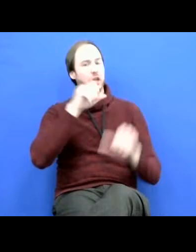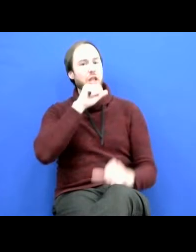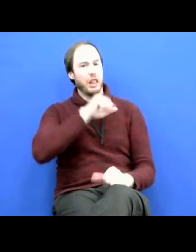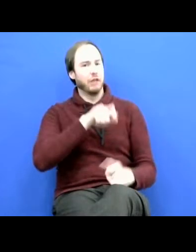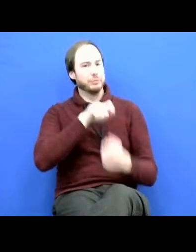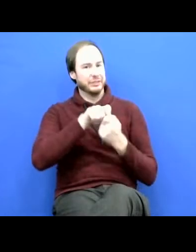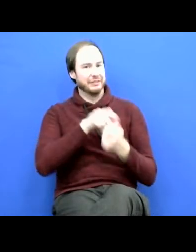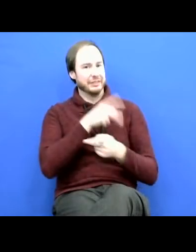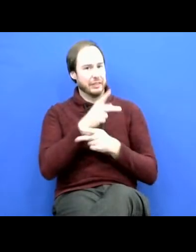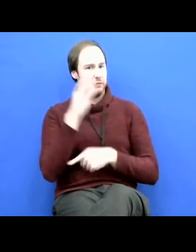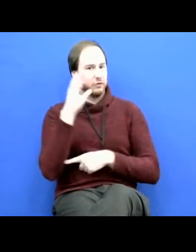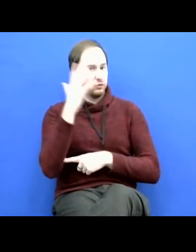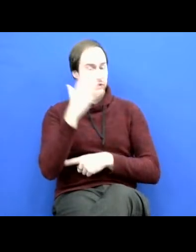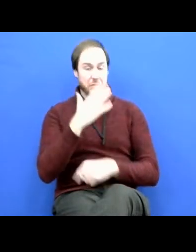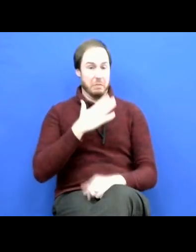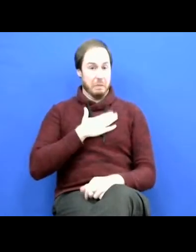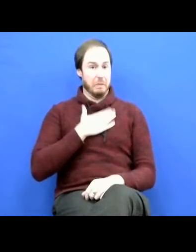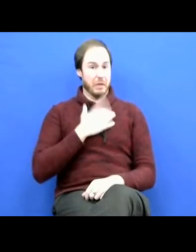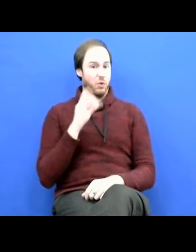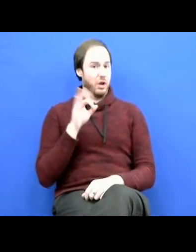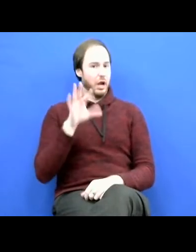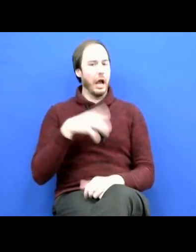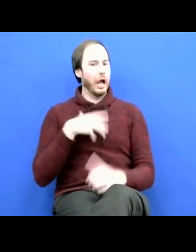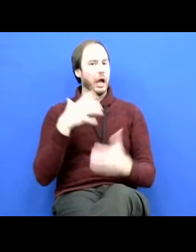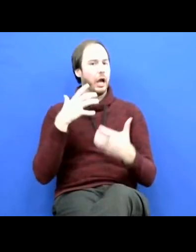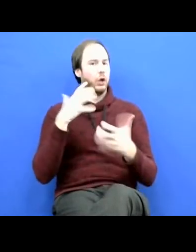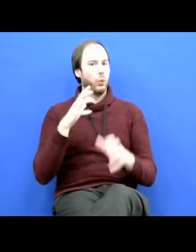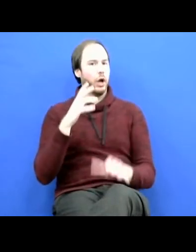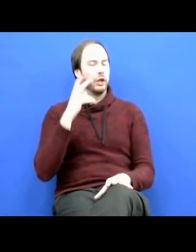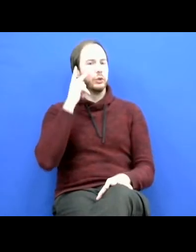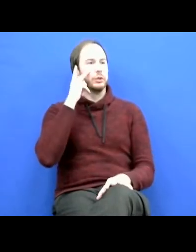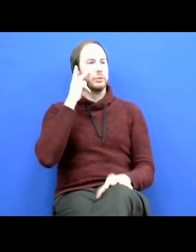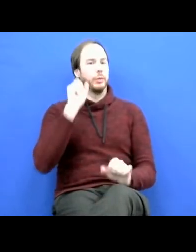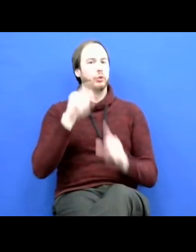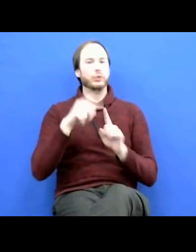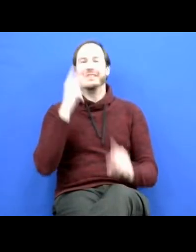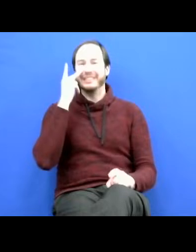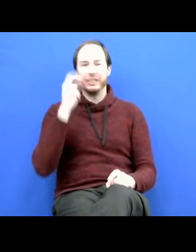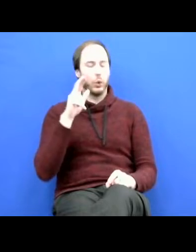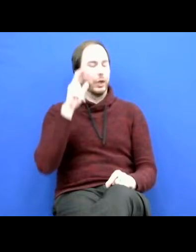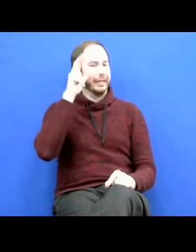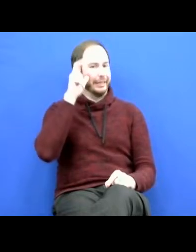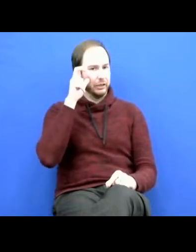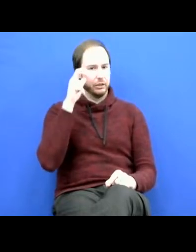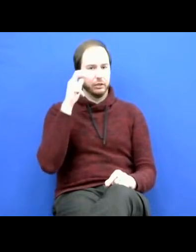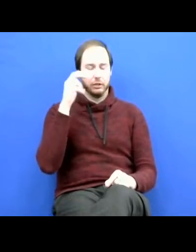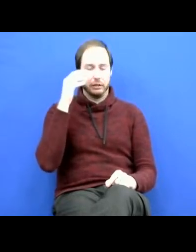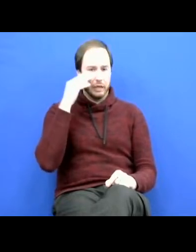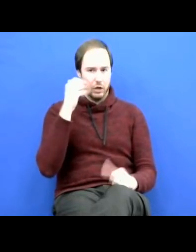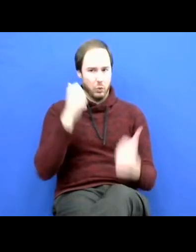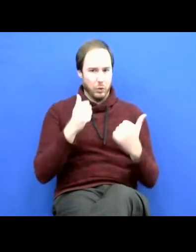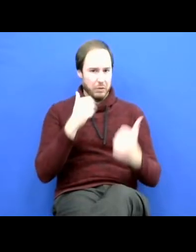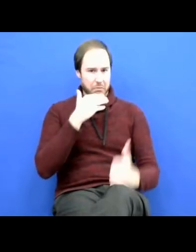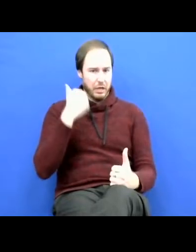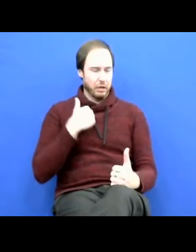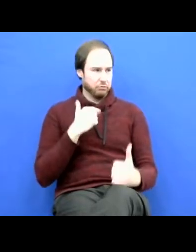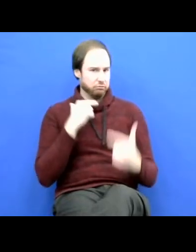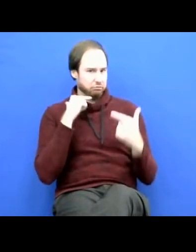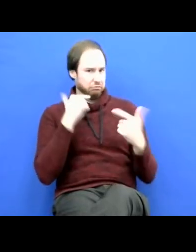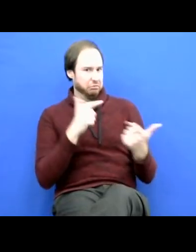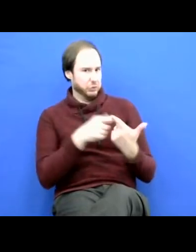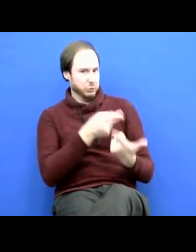of trees. My only thing is I don't want to see it or hear it. I don't know what my best avenue is for that. So I leave it to the experts for